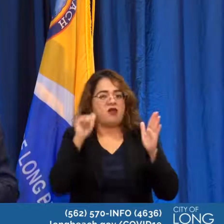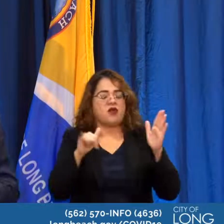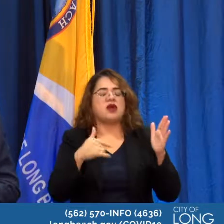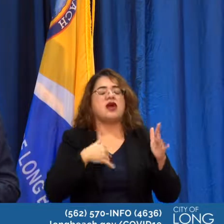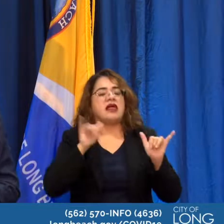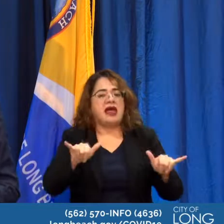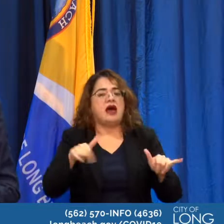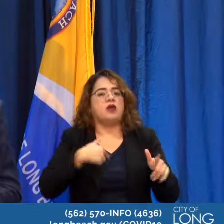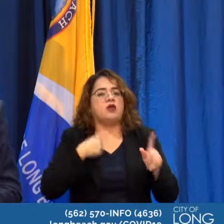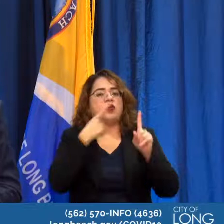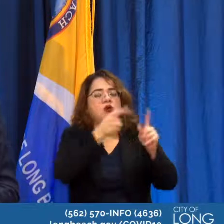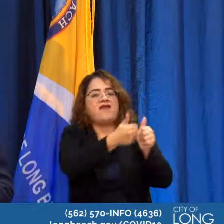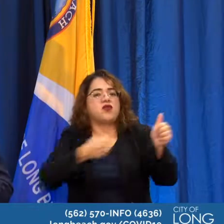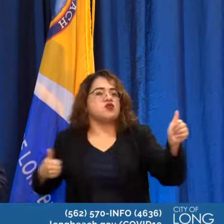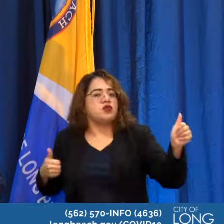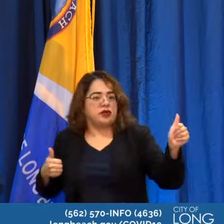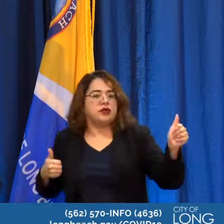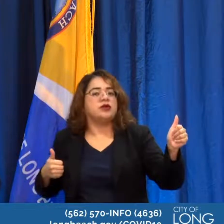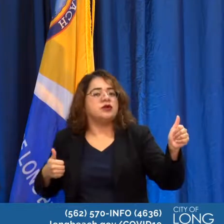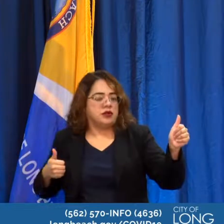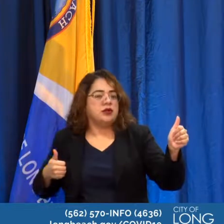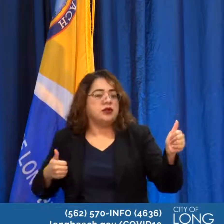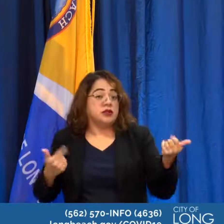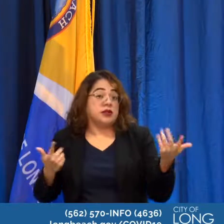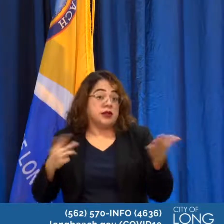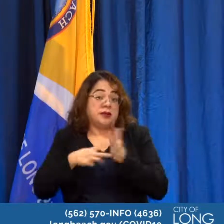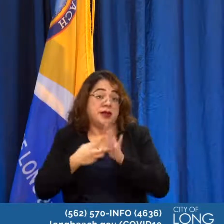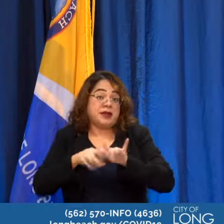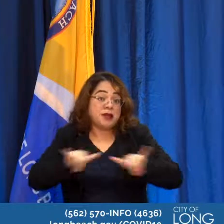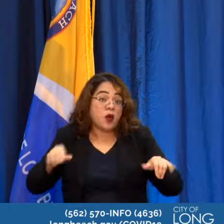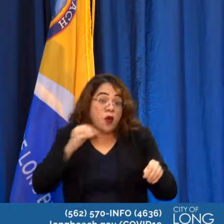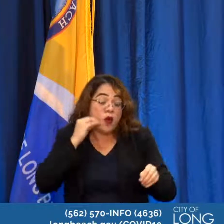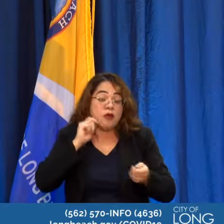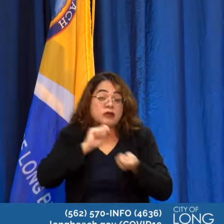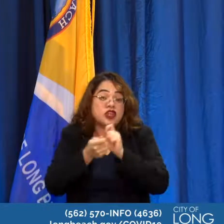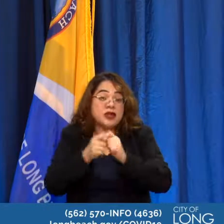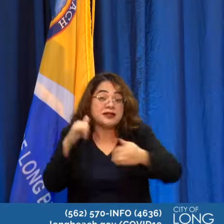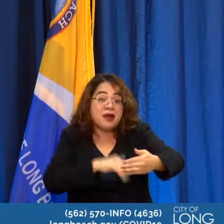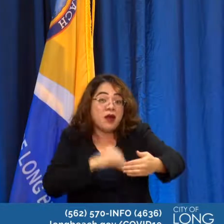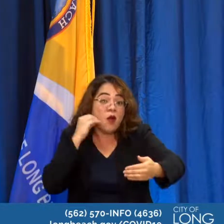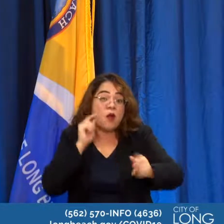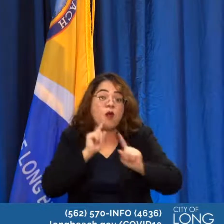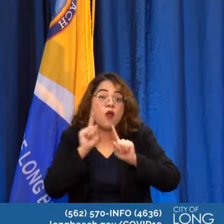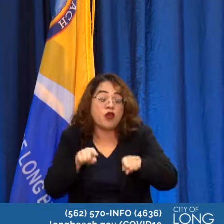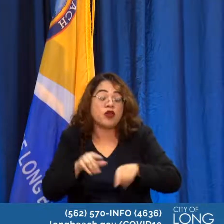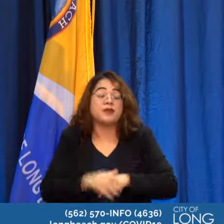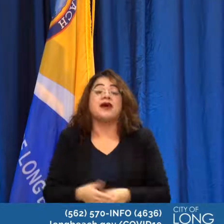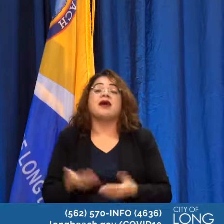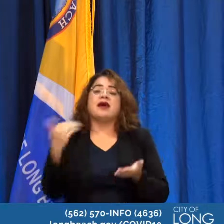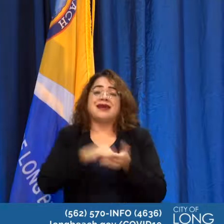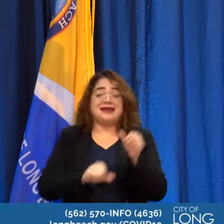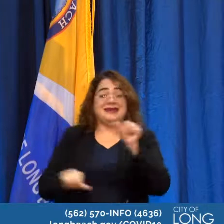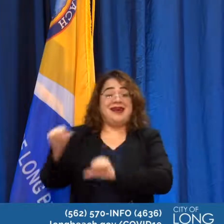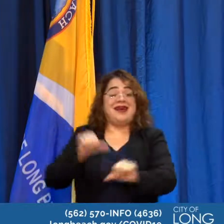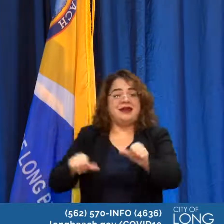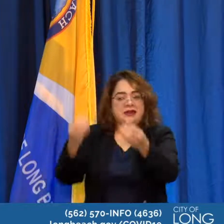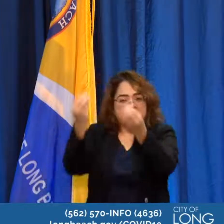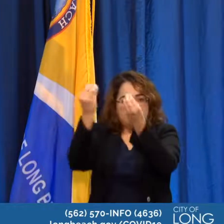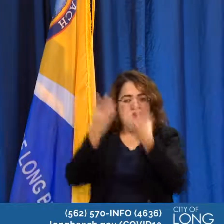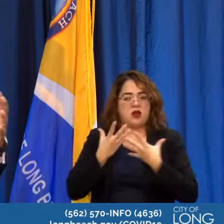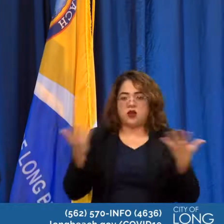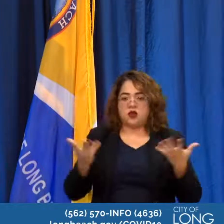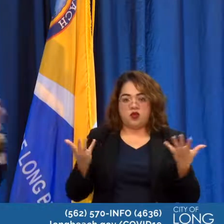Finally, I just want to say that one thing the science has taught us is that masking when we are around others